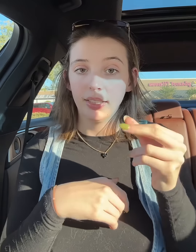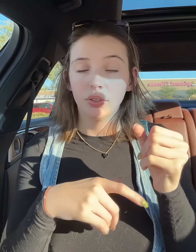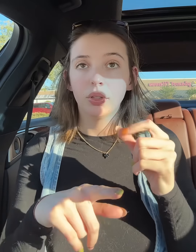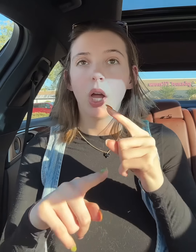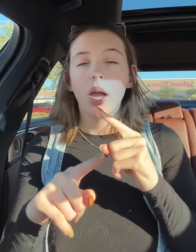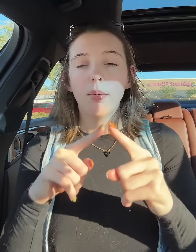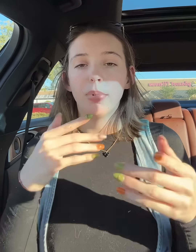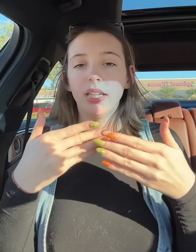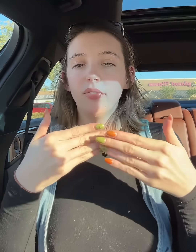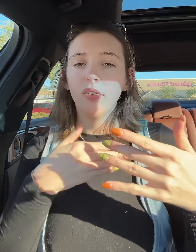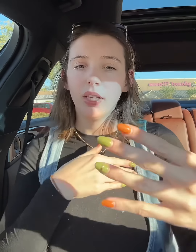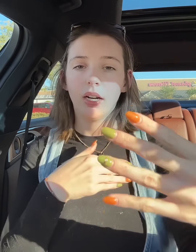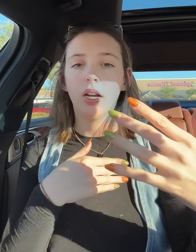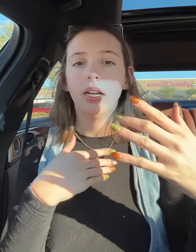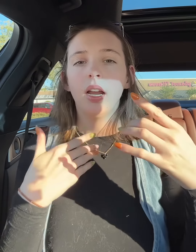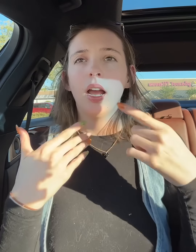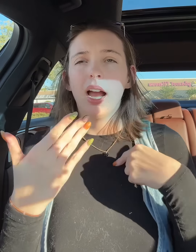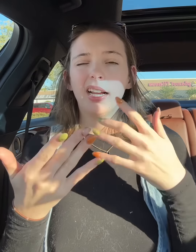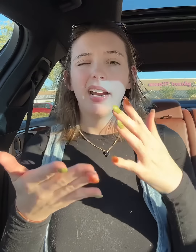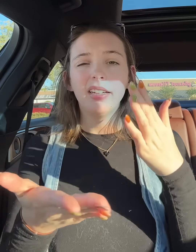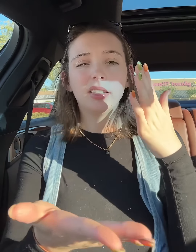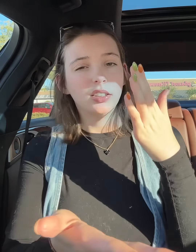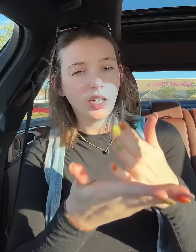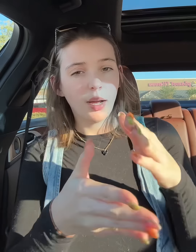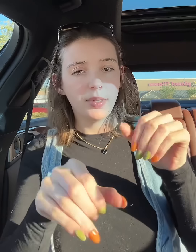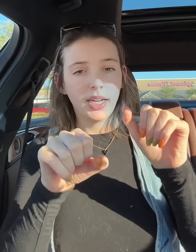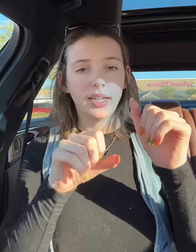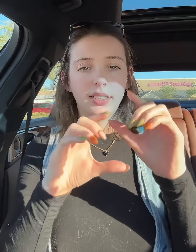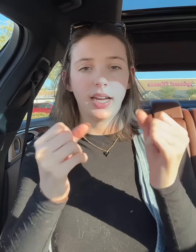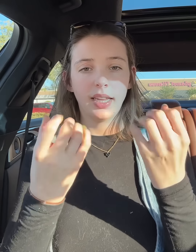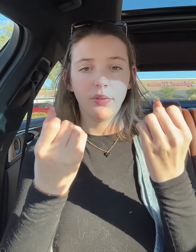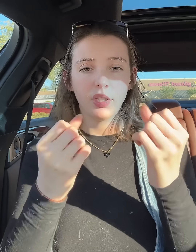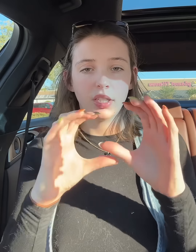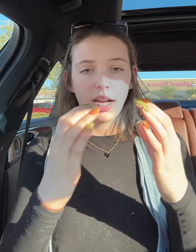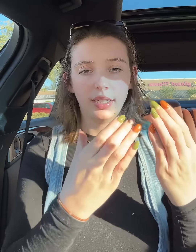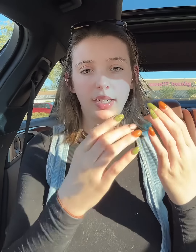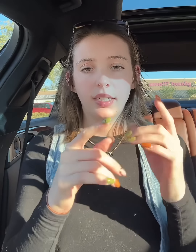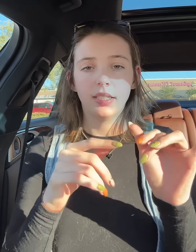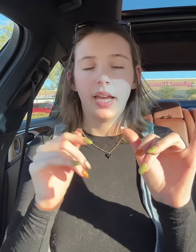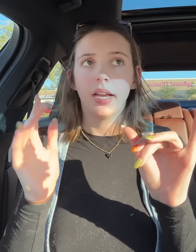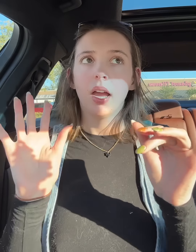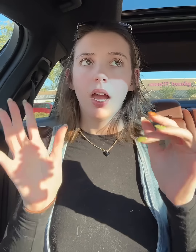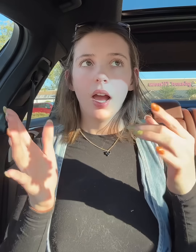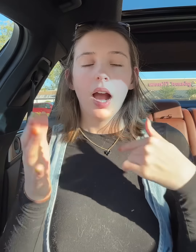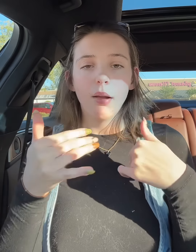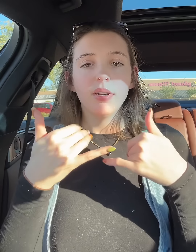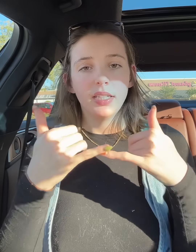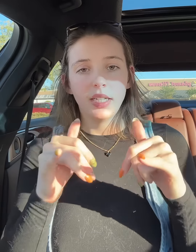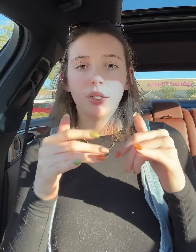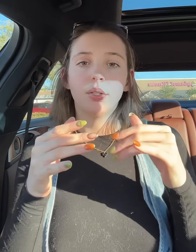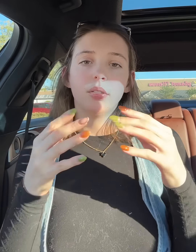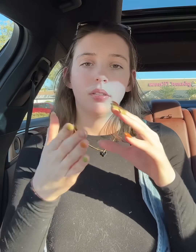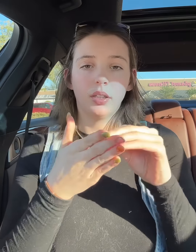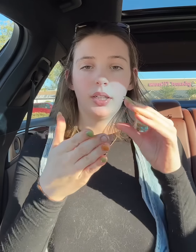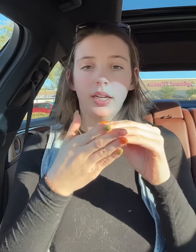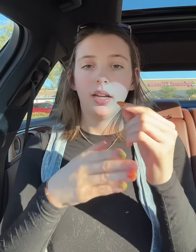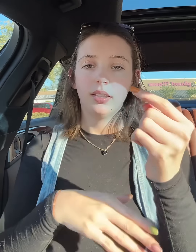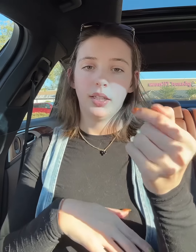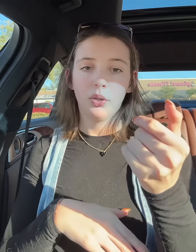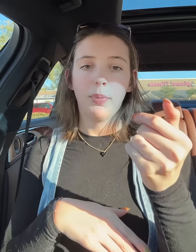school, but then from then on, I kind of stopped taking sign language classes. I was still learning a little bit,